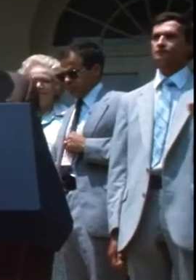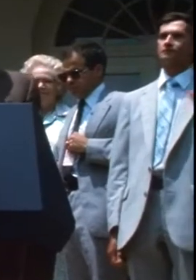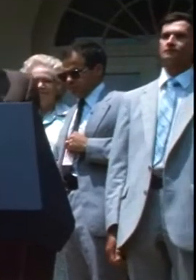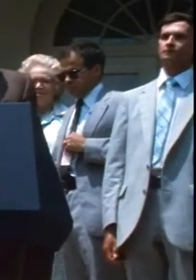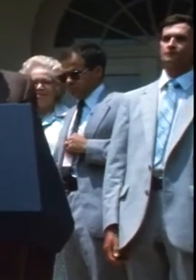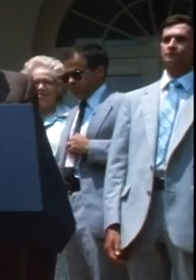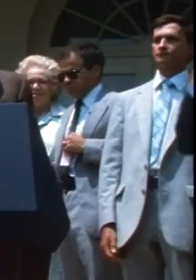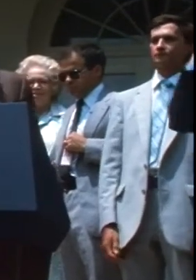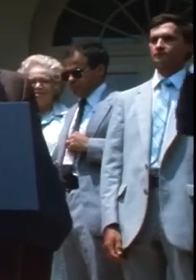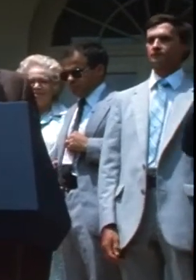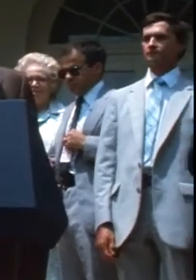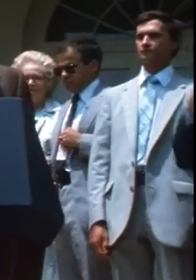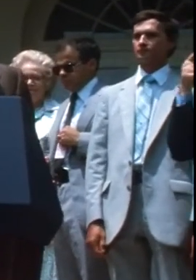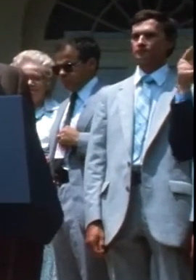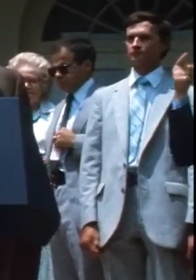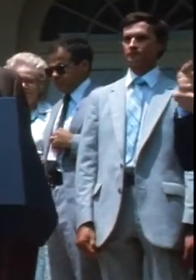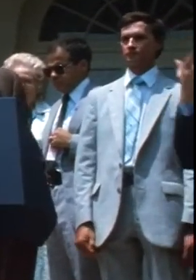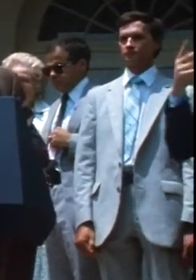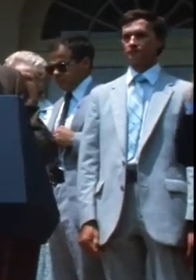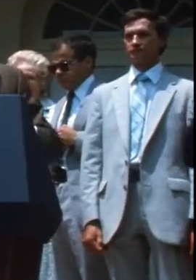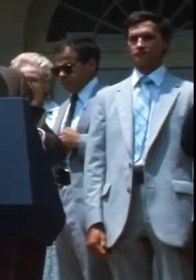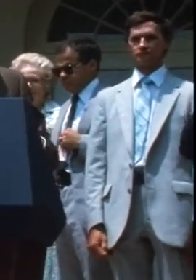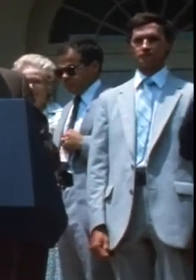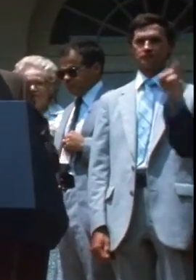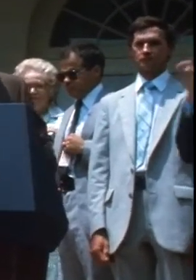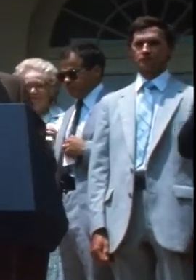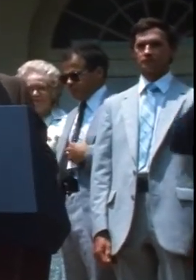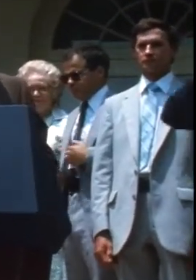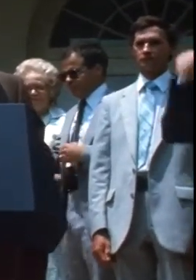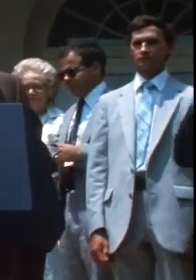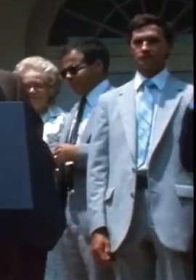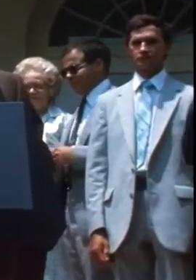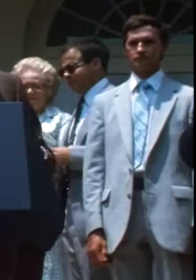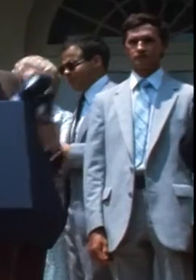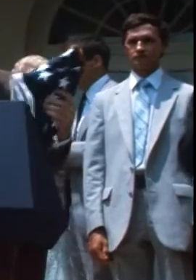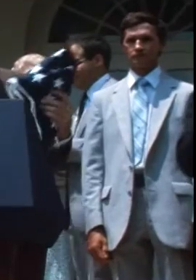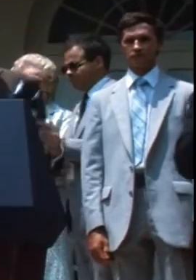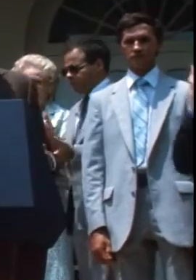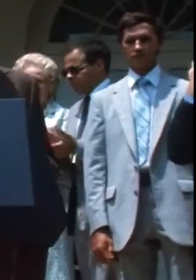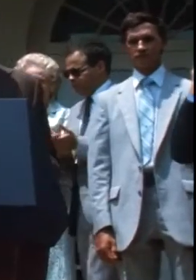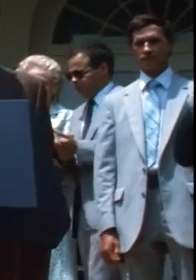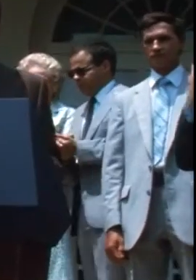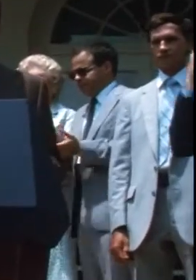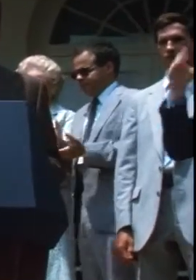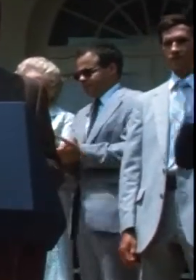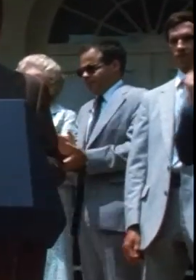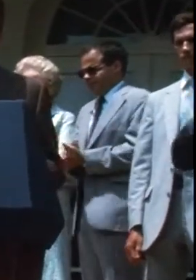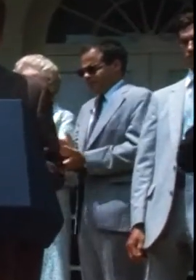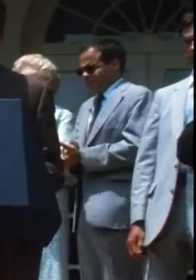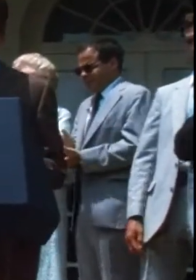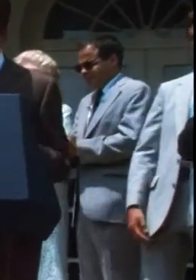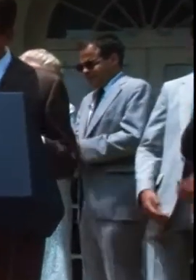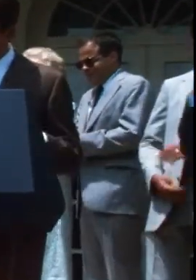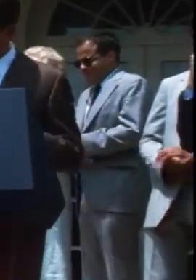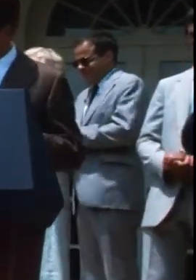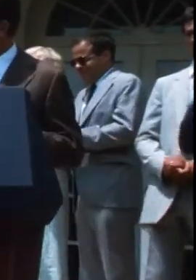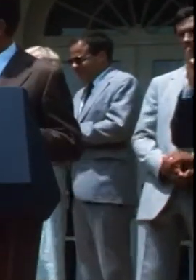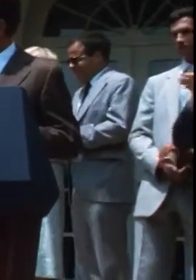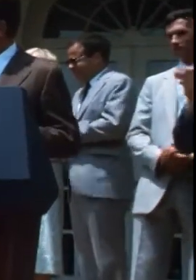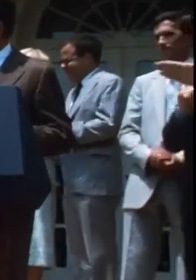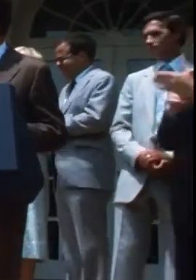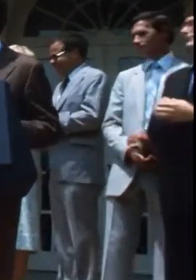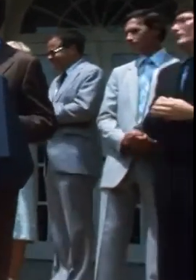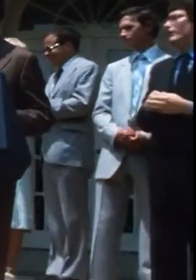you for what you have shown and given to all of us. And I shall be very proud to keep this flag. Thank